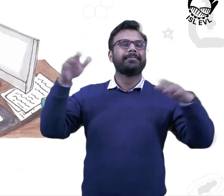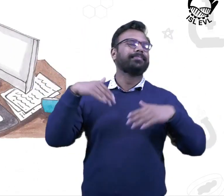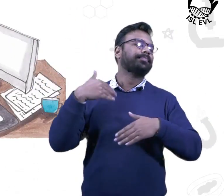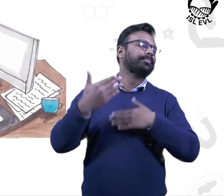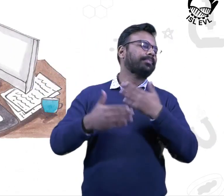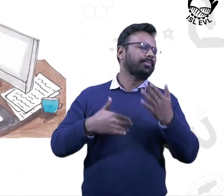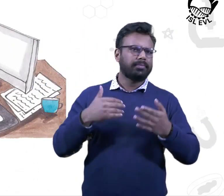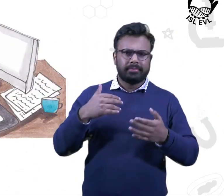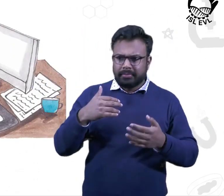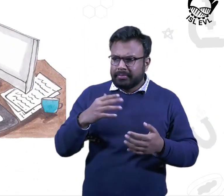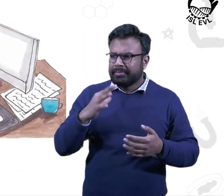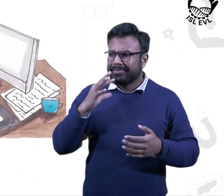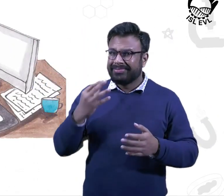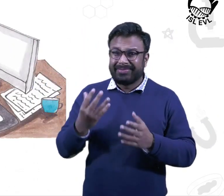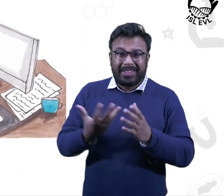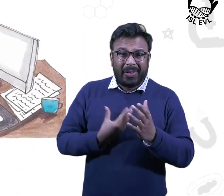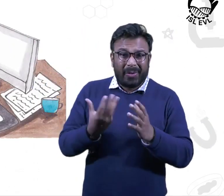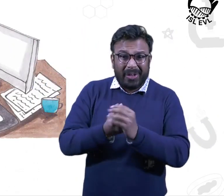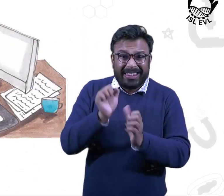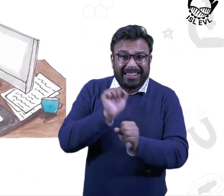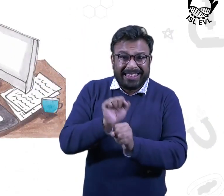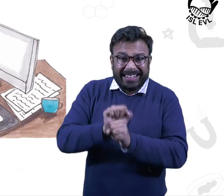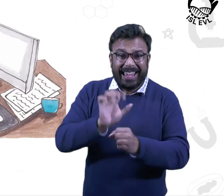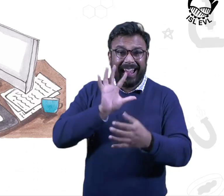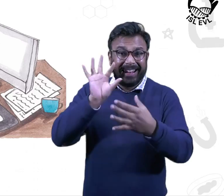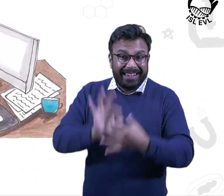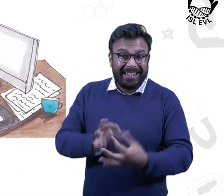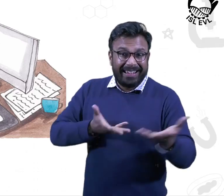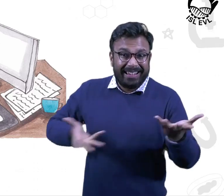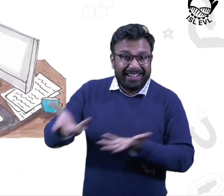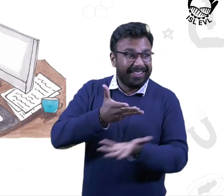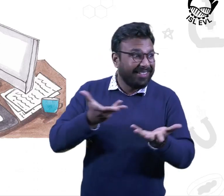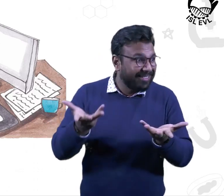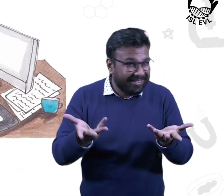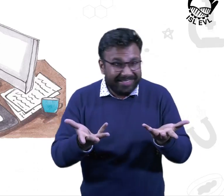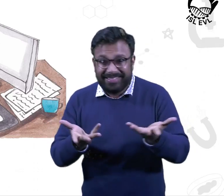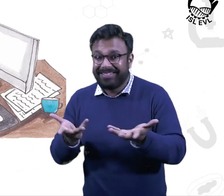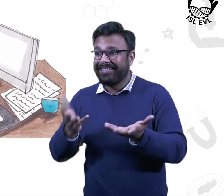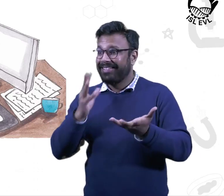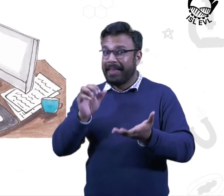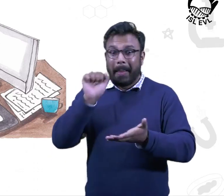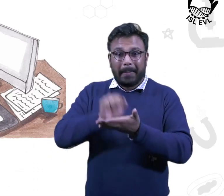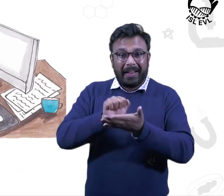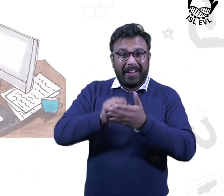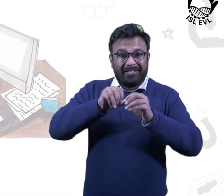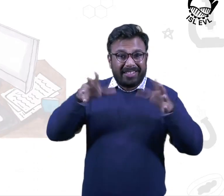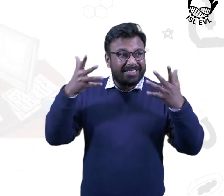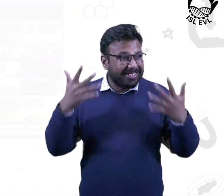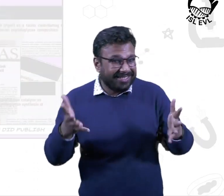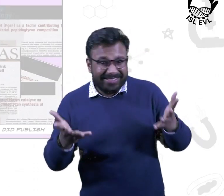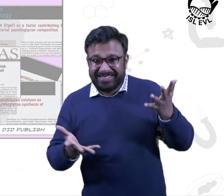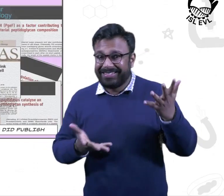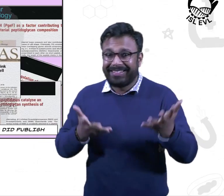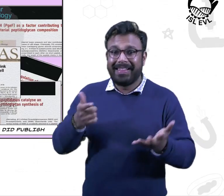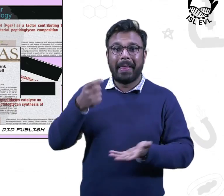started publishing her work. At the same time, she dealt with a lot of self doubt. Was her work